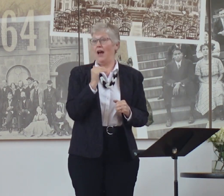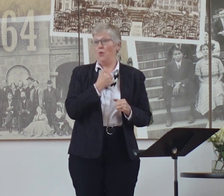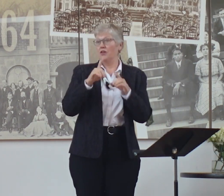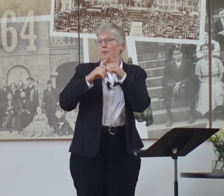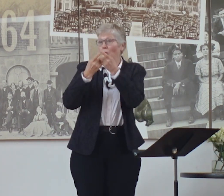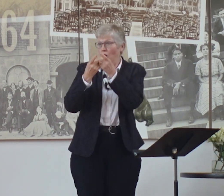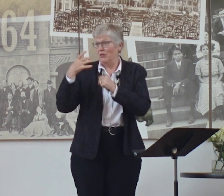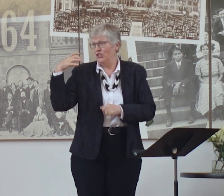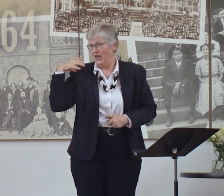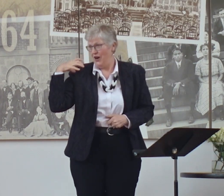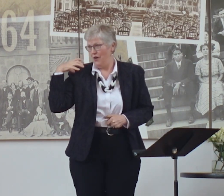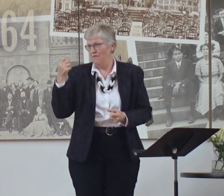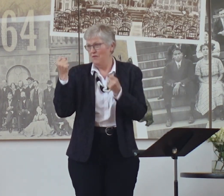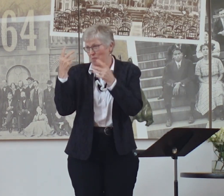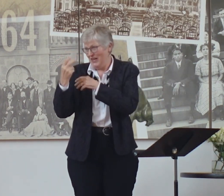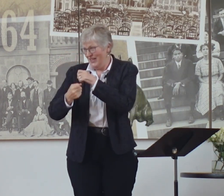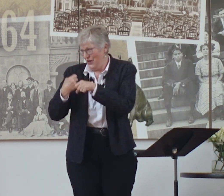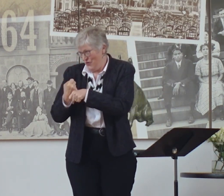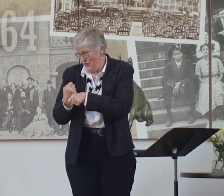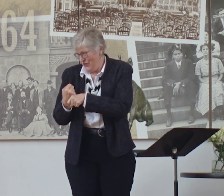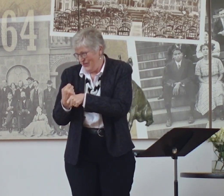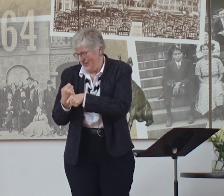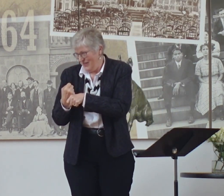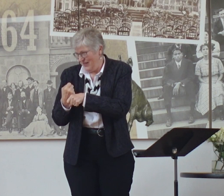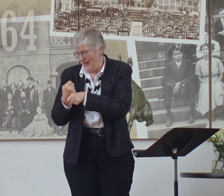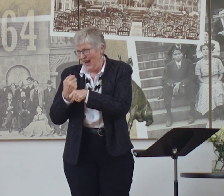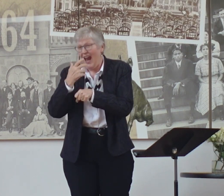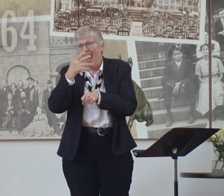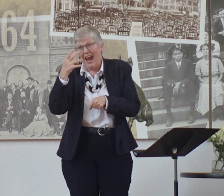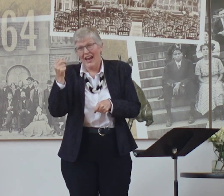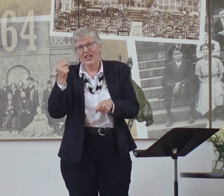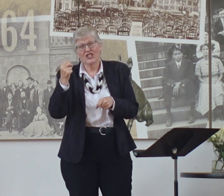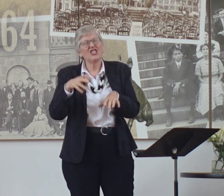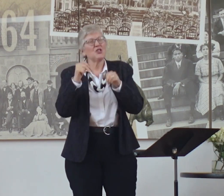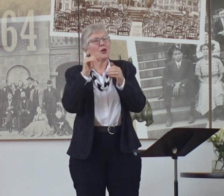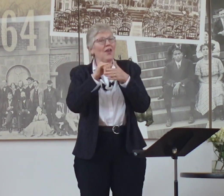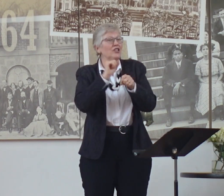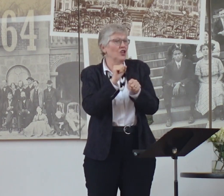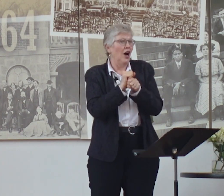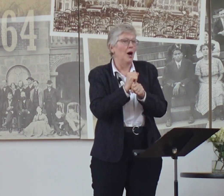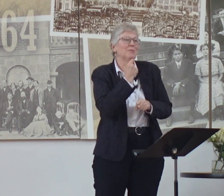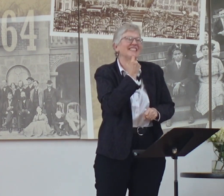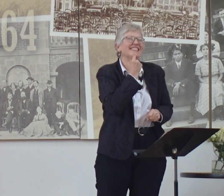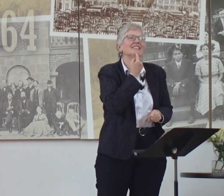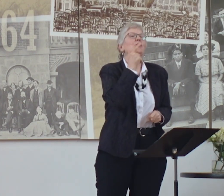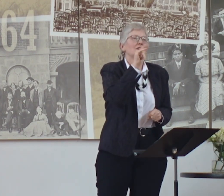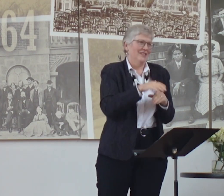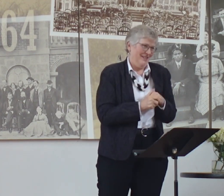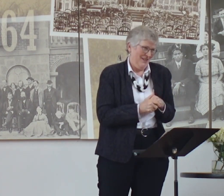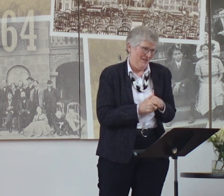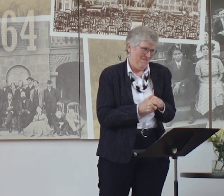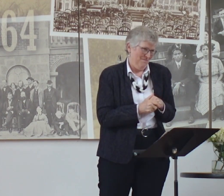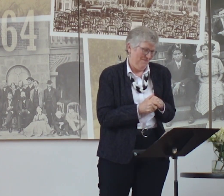She was our department chair for several years, and she took that role quite seriously.